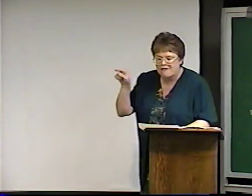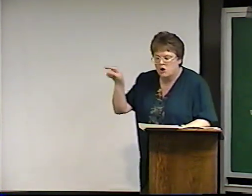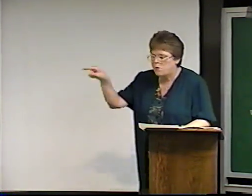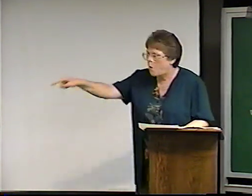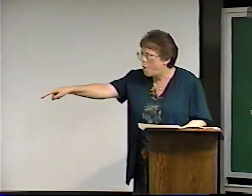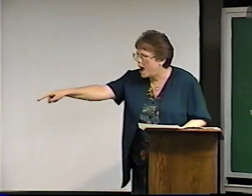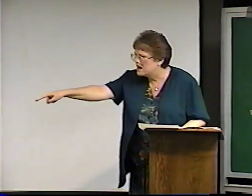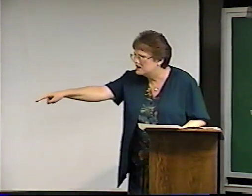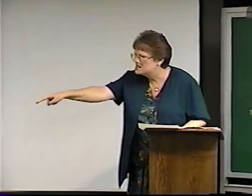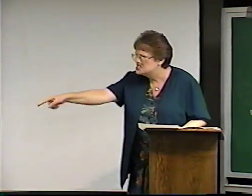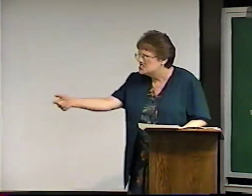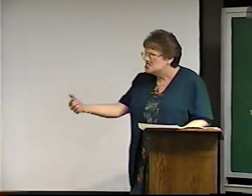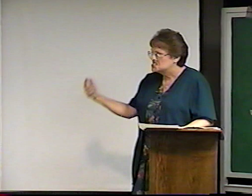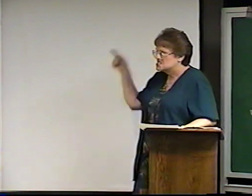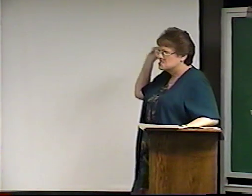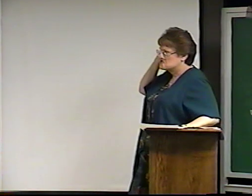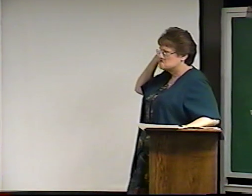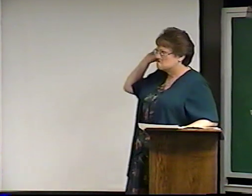Never caught.